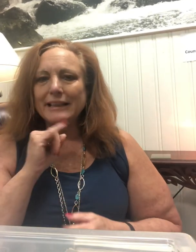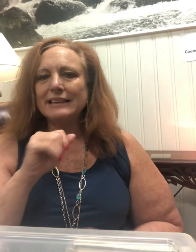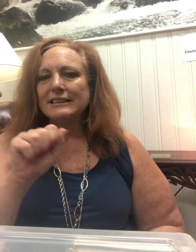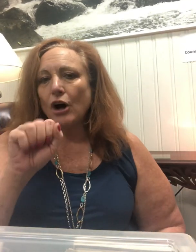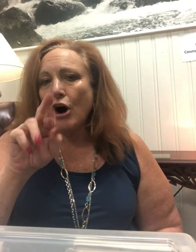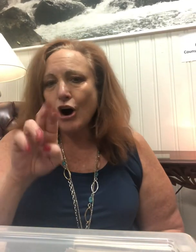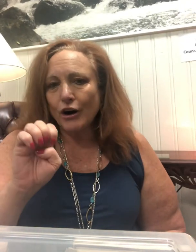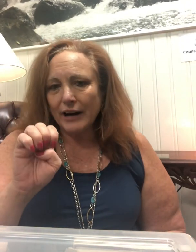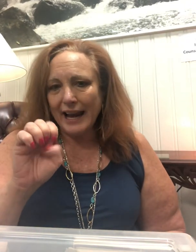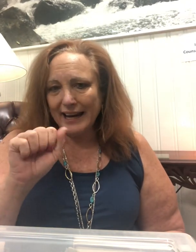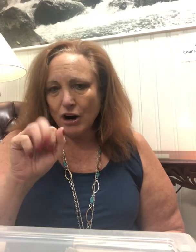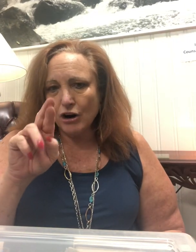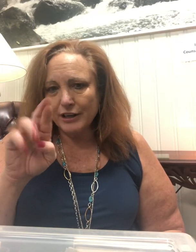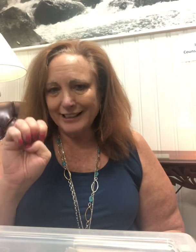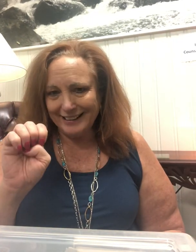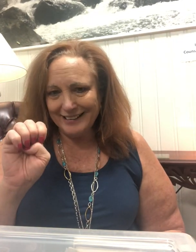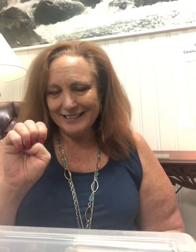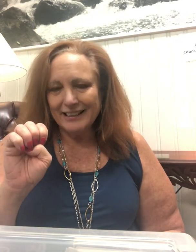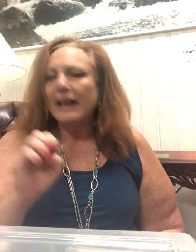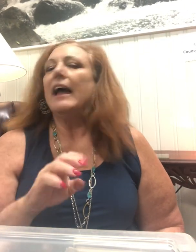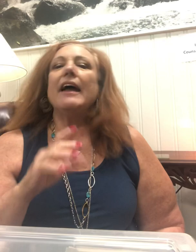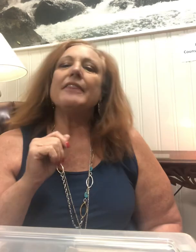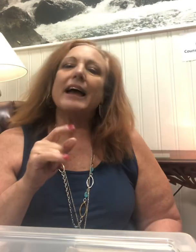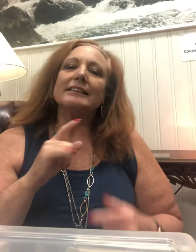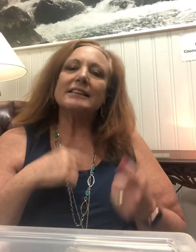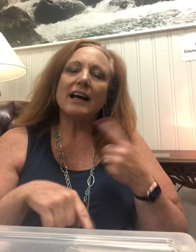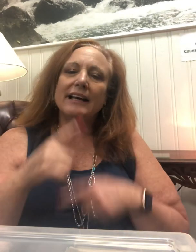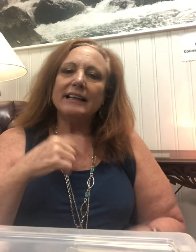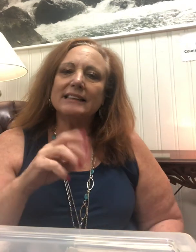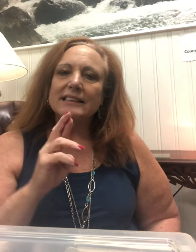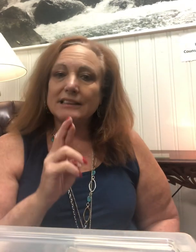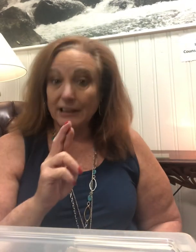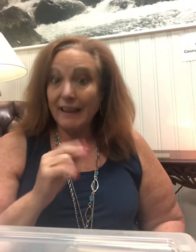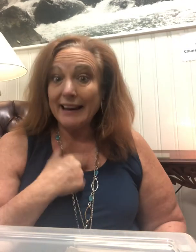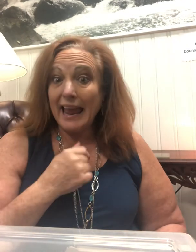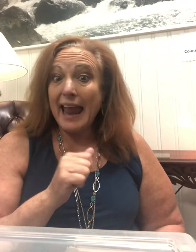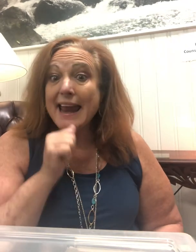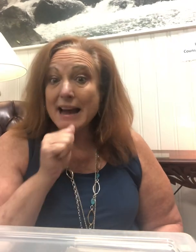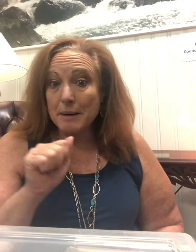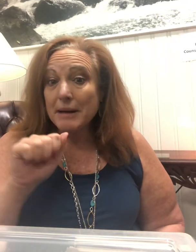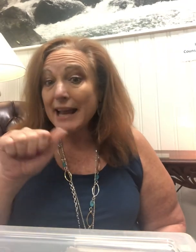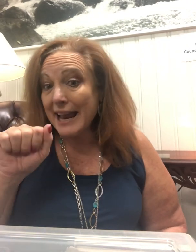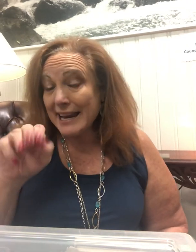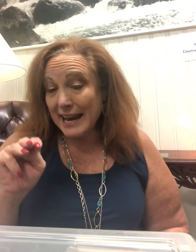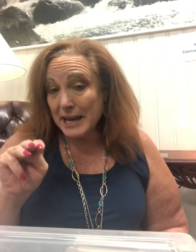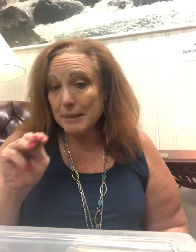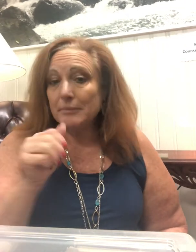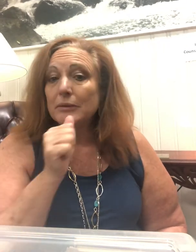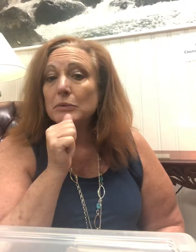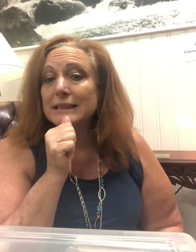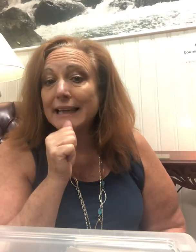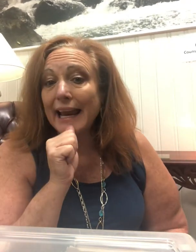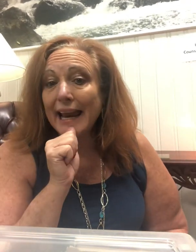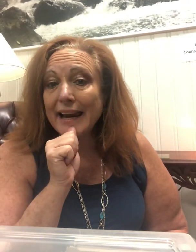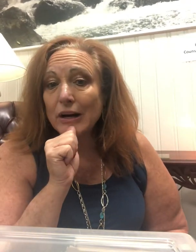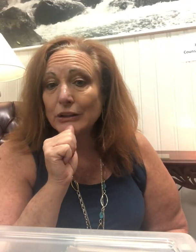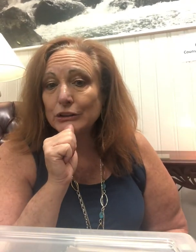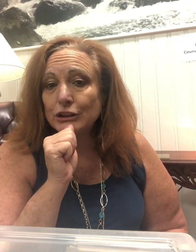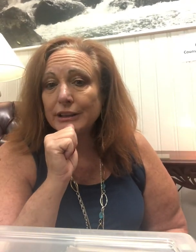is R, A-R-E, and that sign is like am, A-M was an A on your chin that